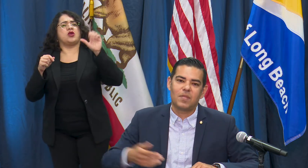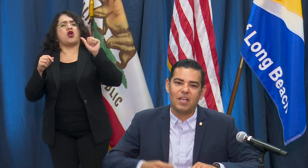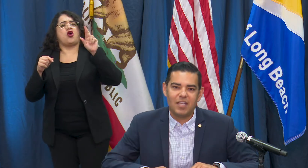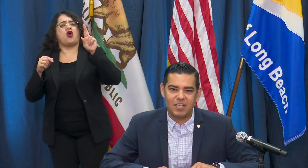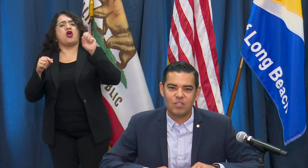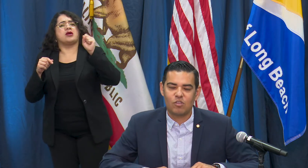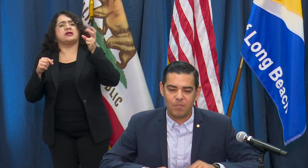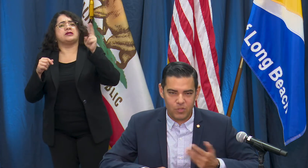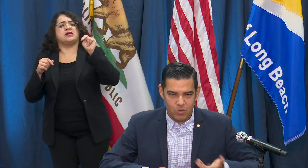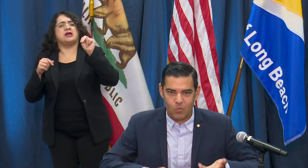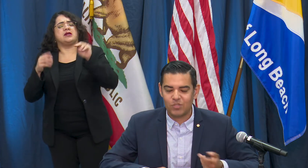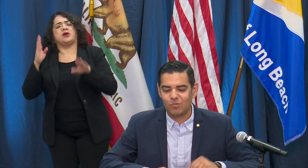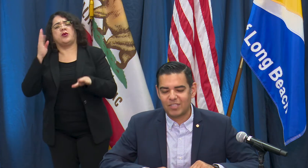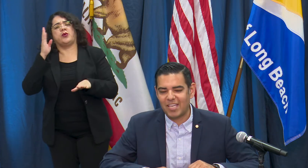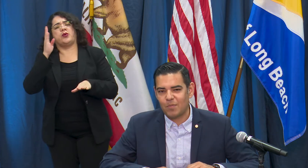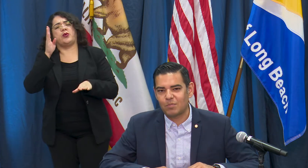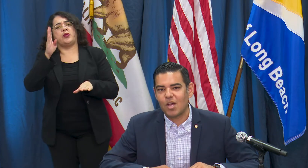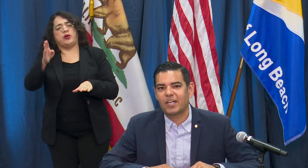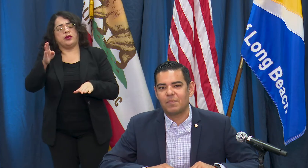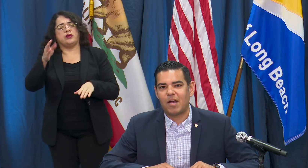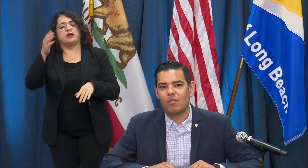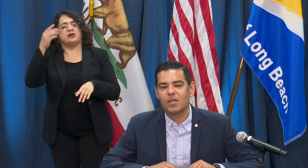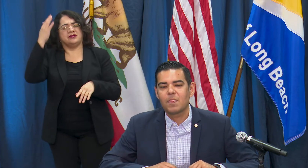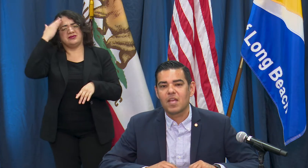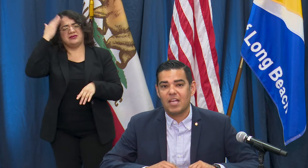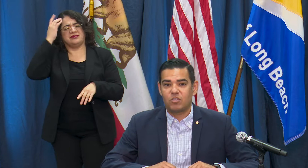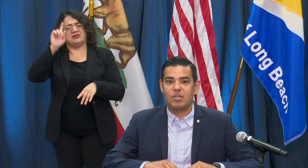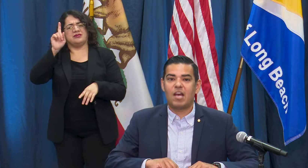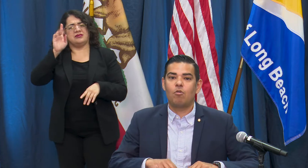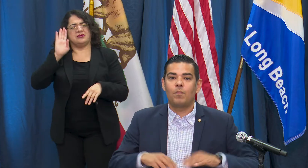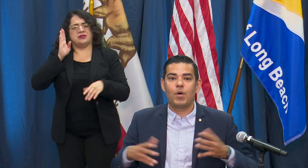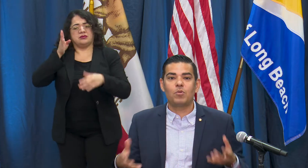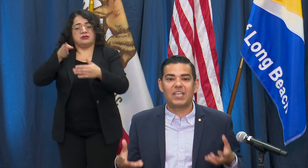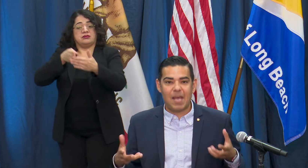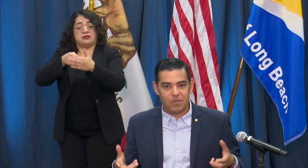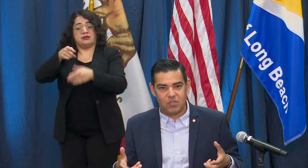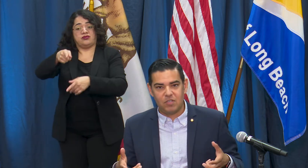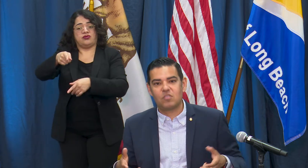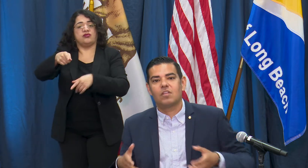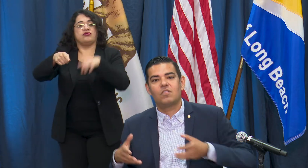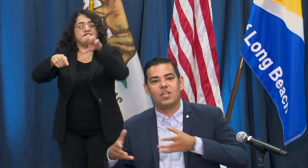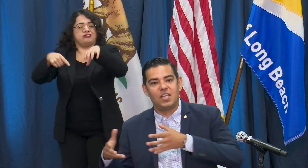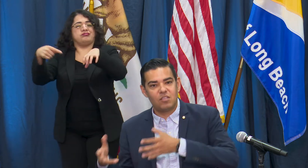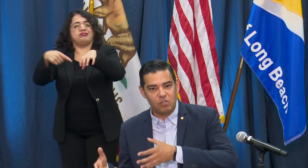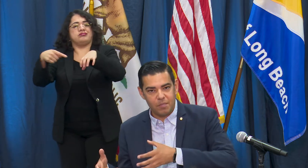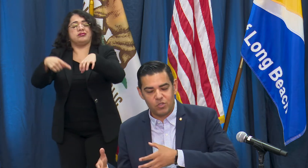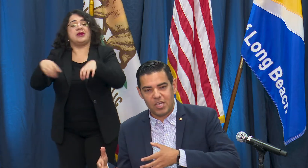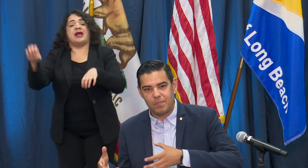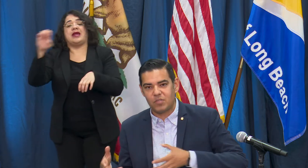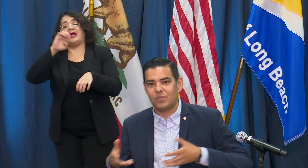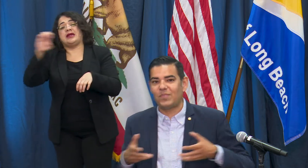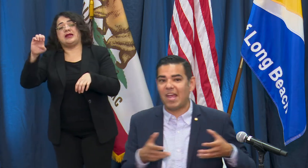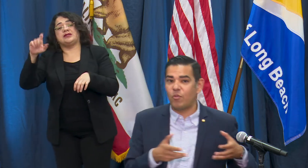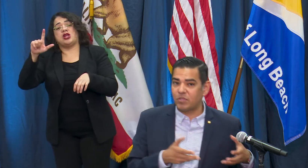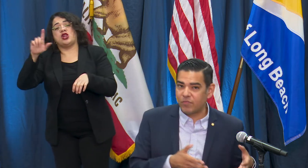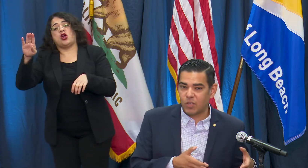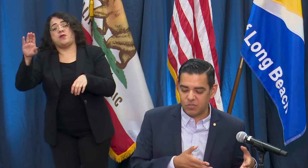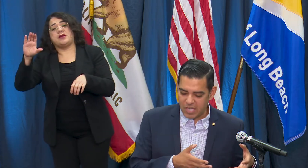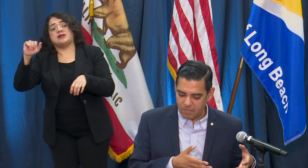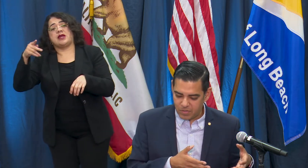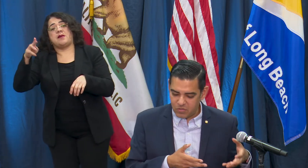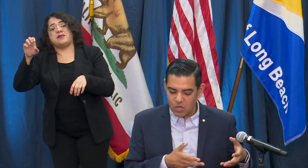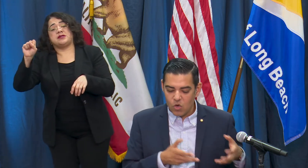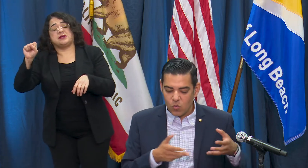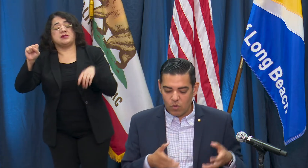Carson in East Long Beach, you know it's with the campus I'm talking about. And so now both campuses, the East Long Beach campus and the Pacific